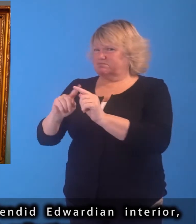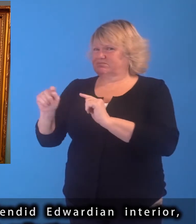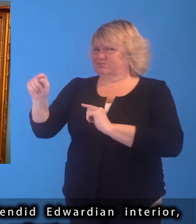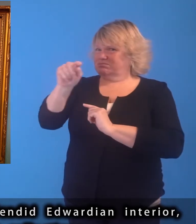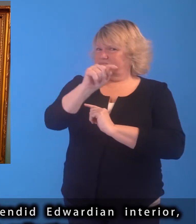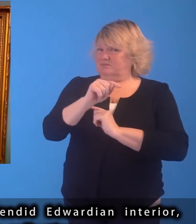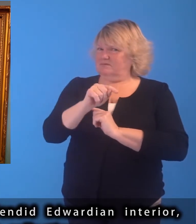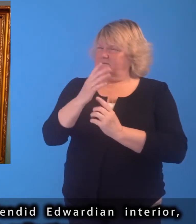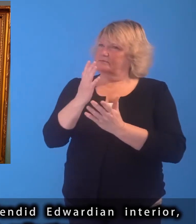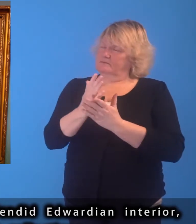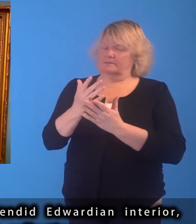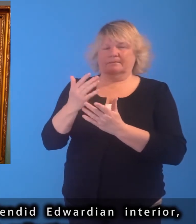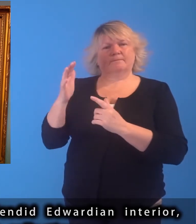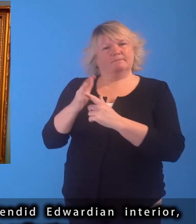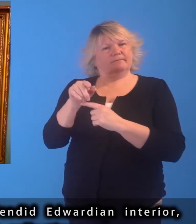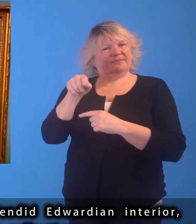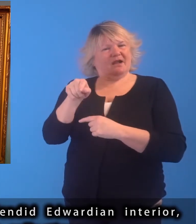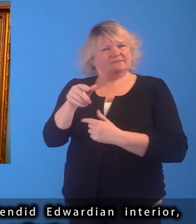collections.